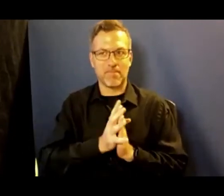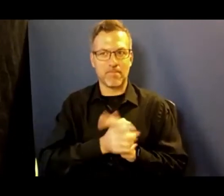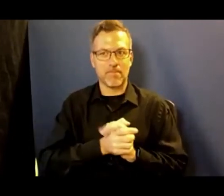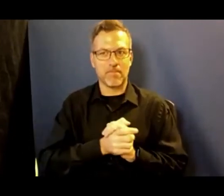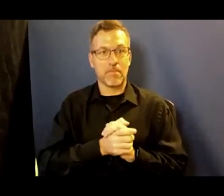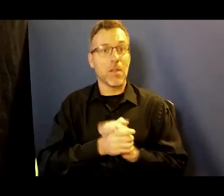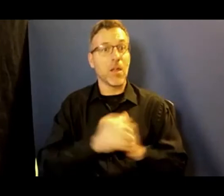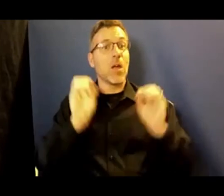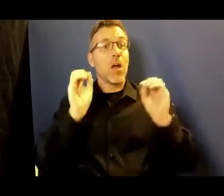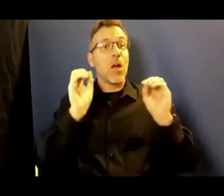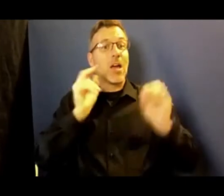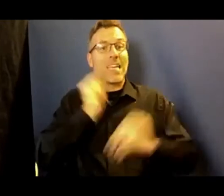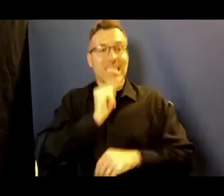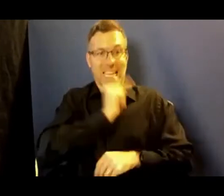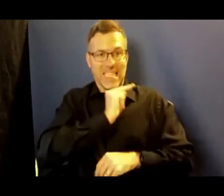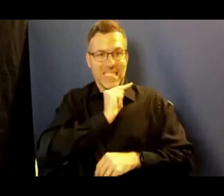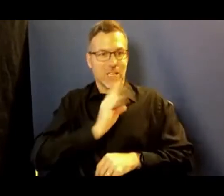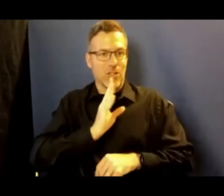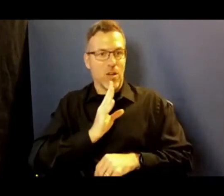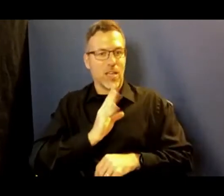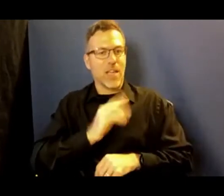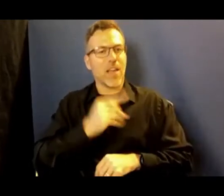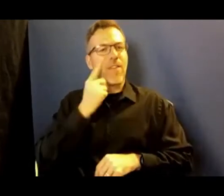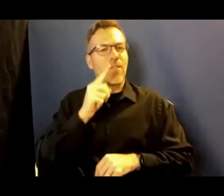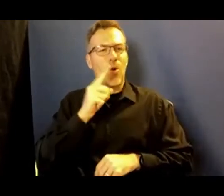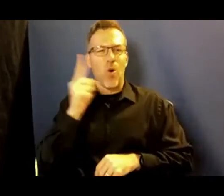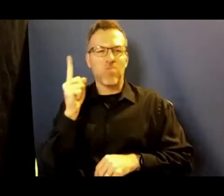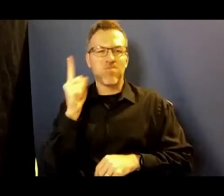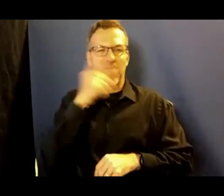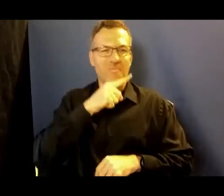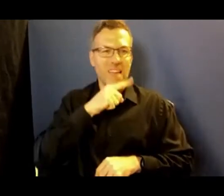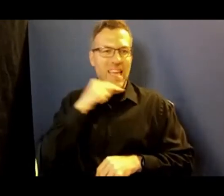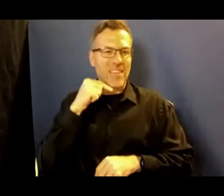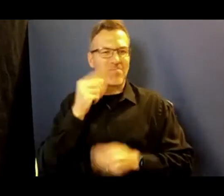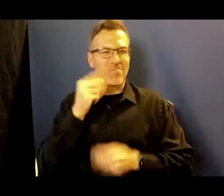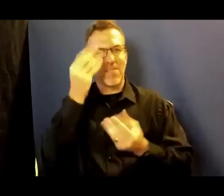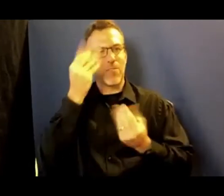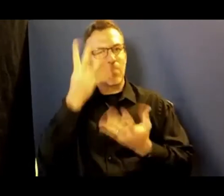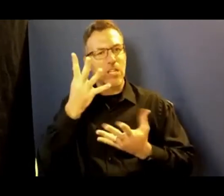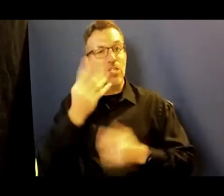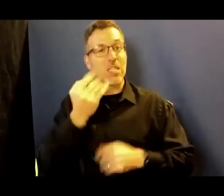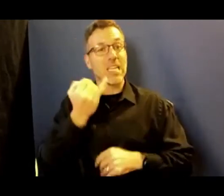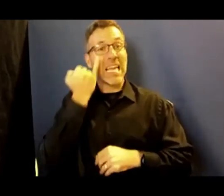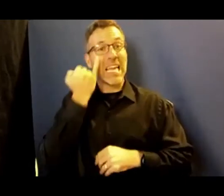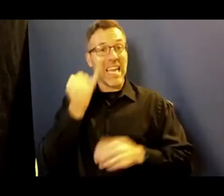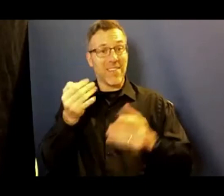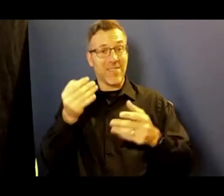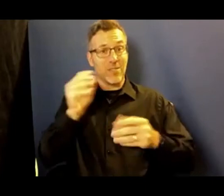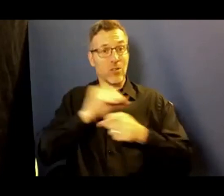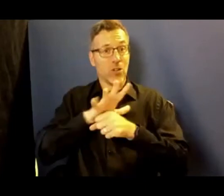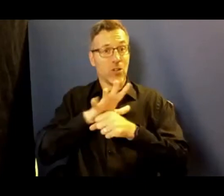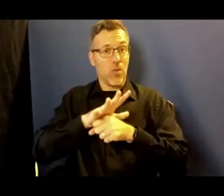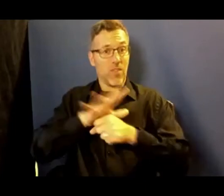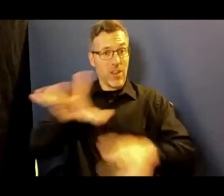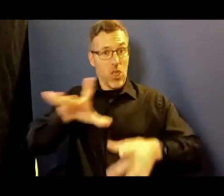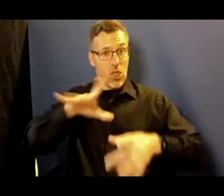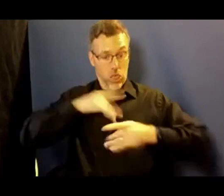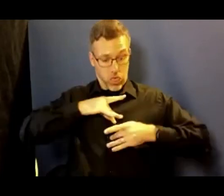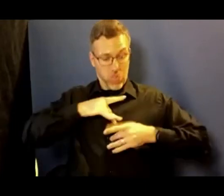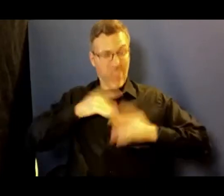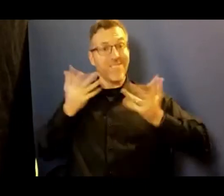Okay, so for the myths section, the first myth is, if I've already had COVID-19, I don't need a